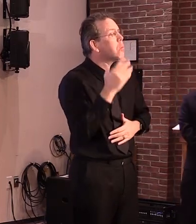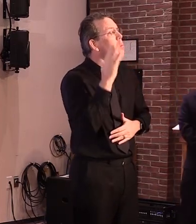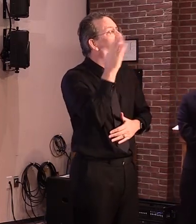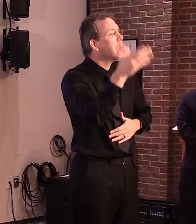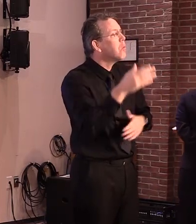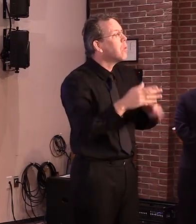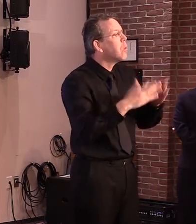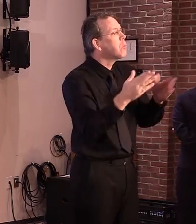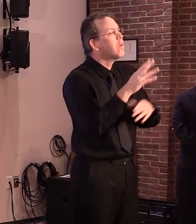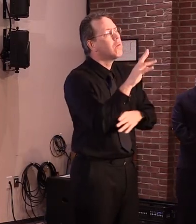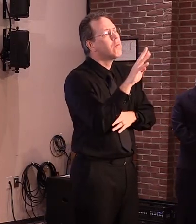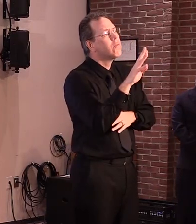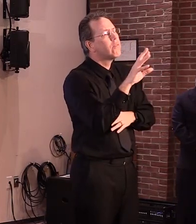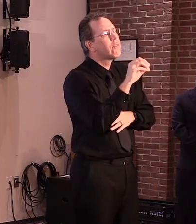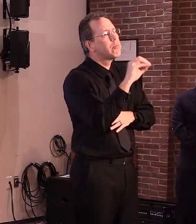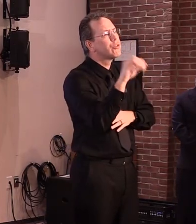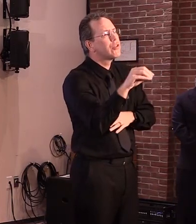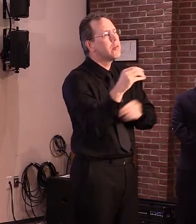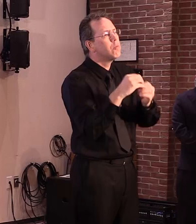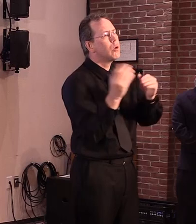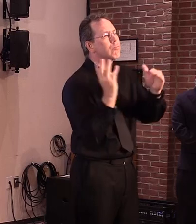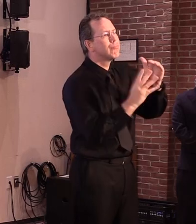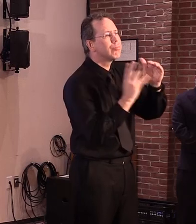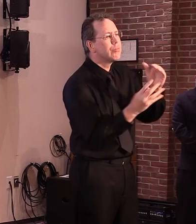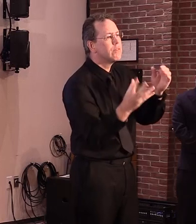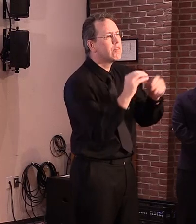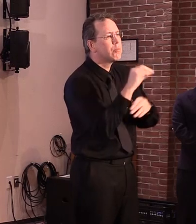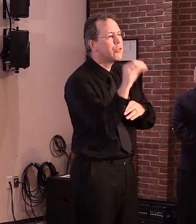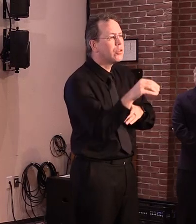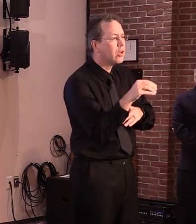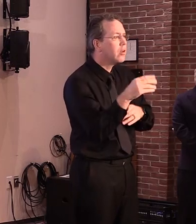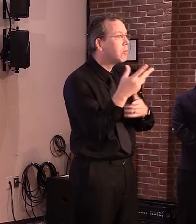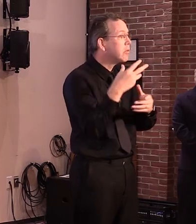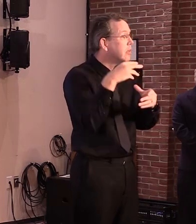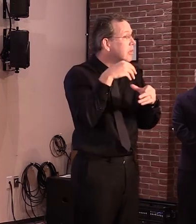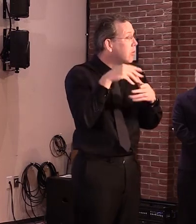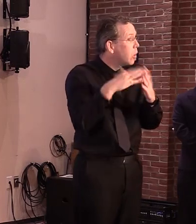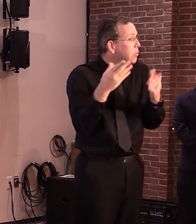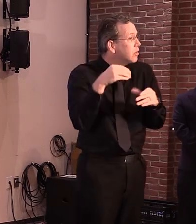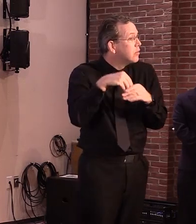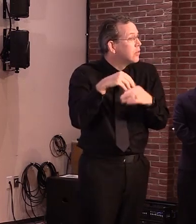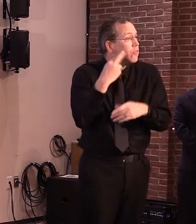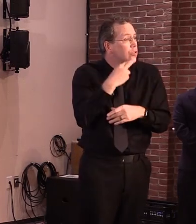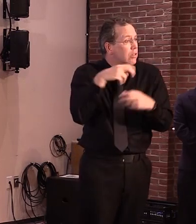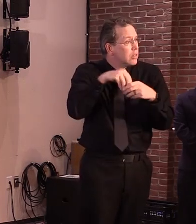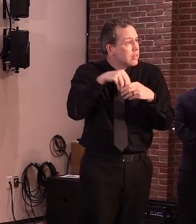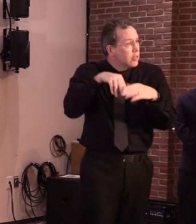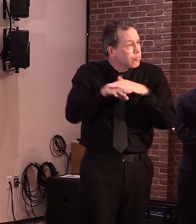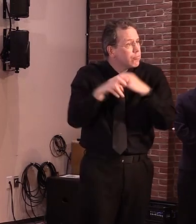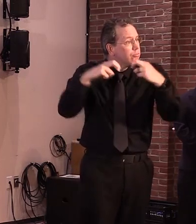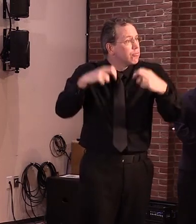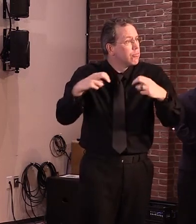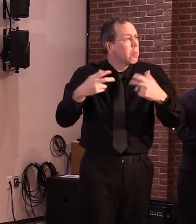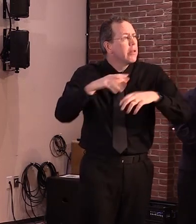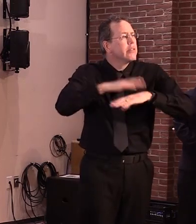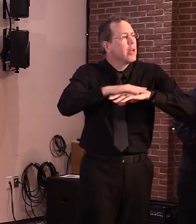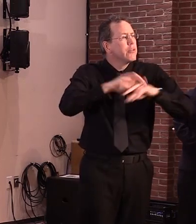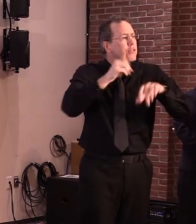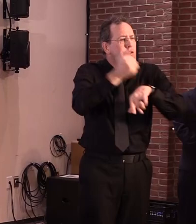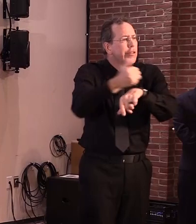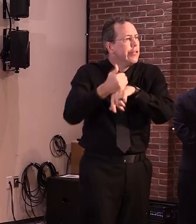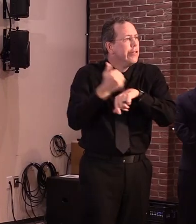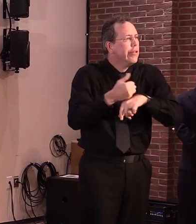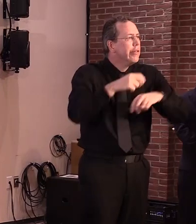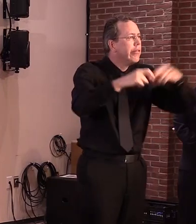being able to open indoor dining on a very limited basis. So as I said, my goal would be to get